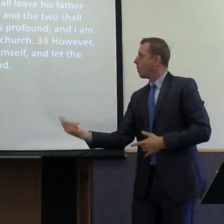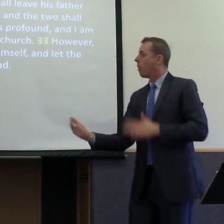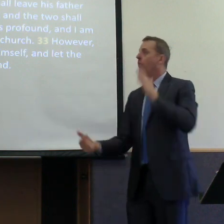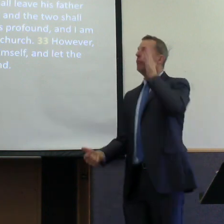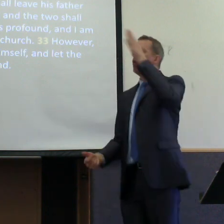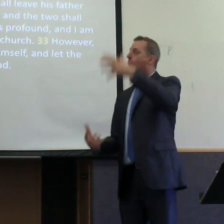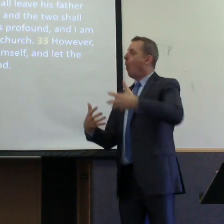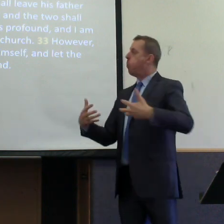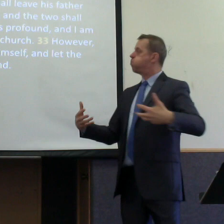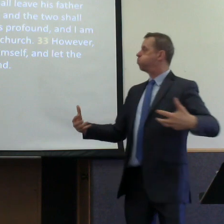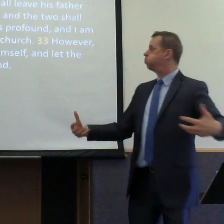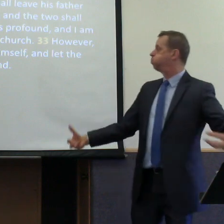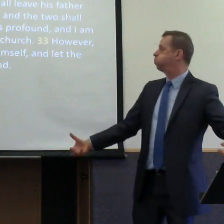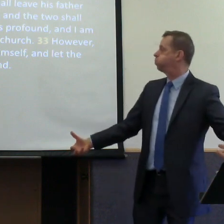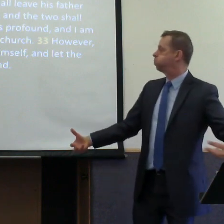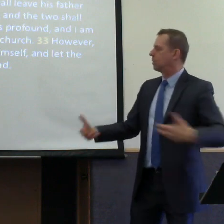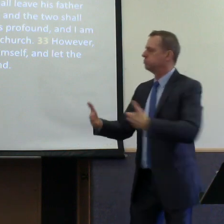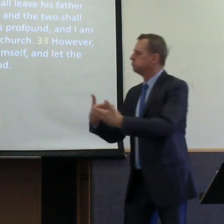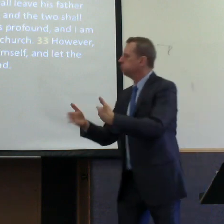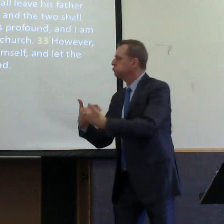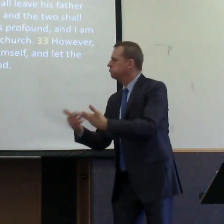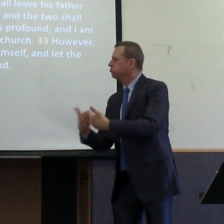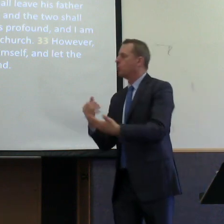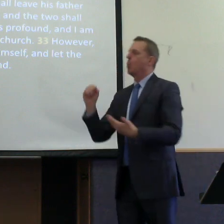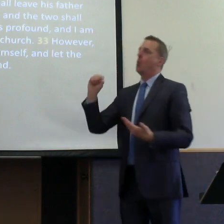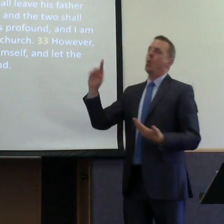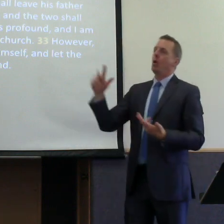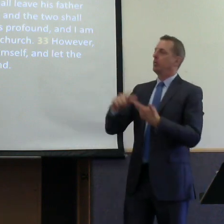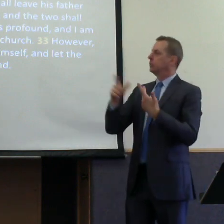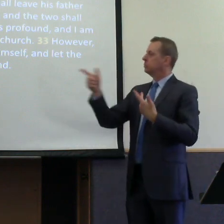health. Whether it's a little skinny or a little fat.